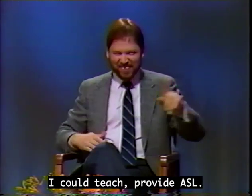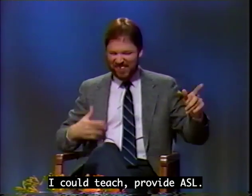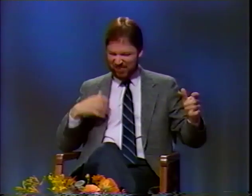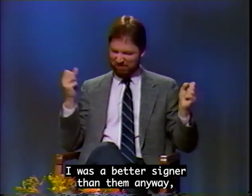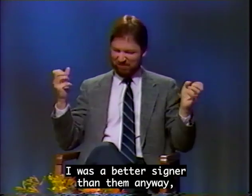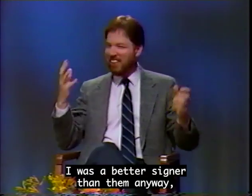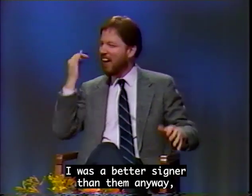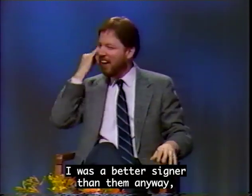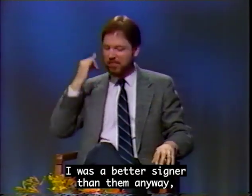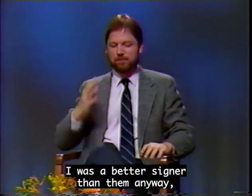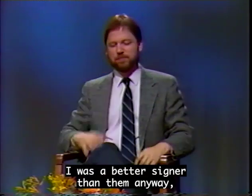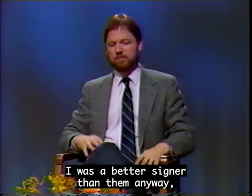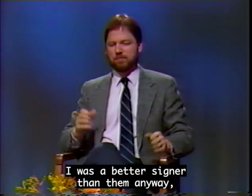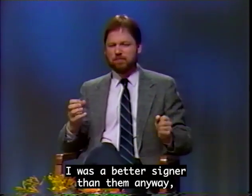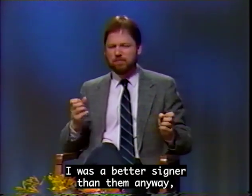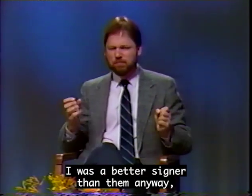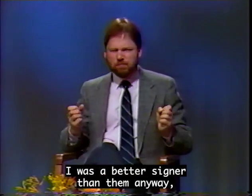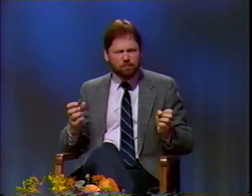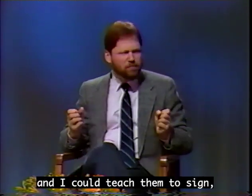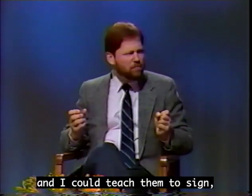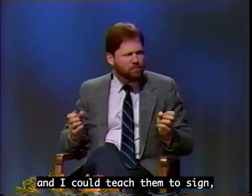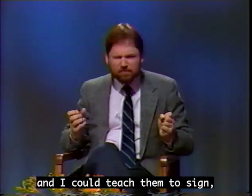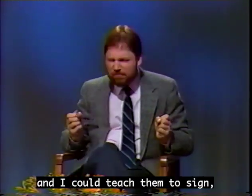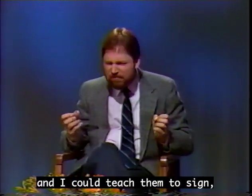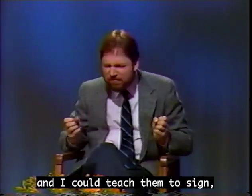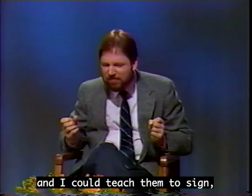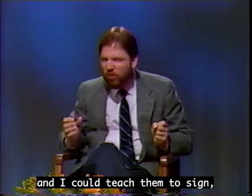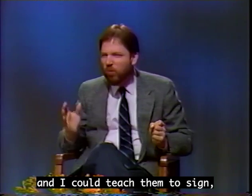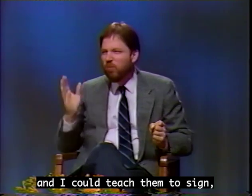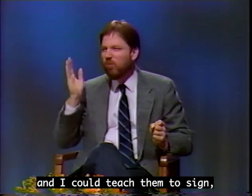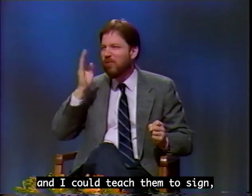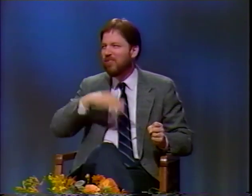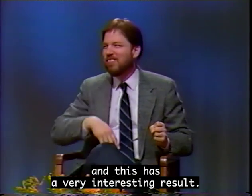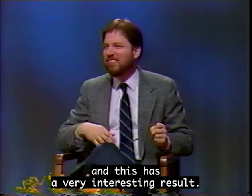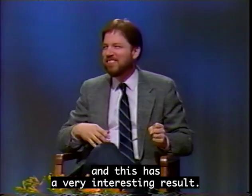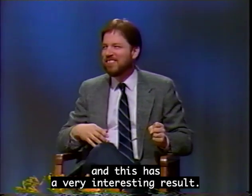ASL. I was a better signer than them anyway, and I could teach them to sign. And